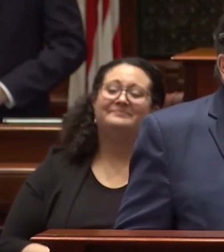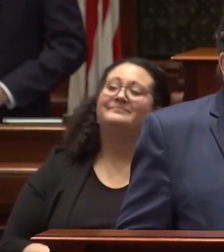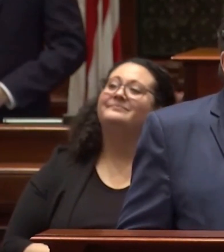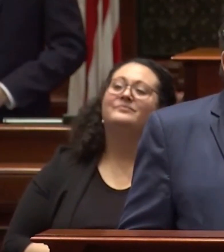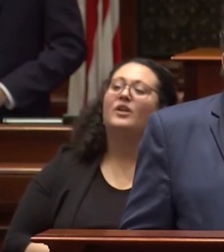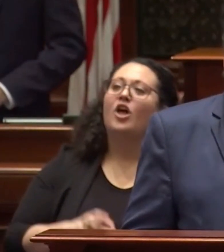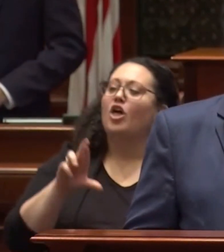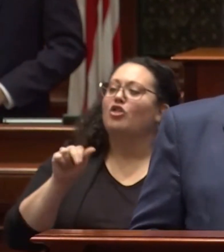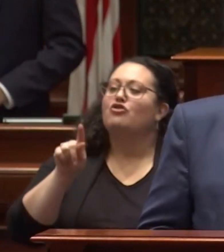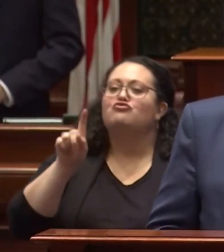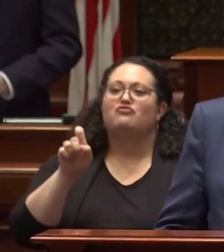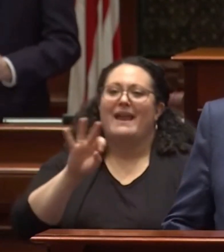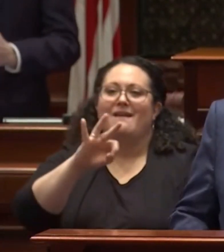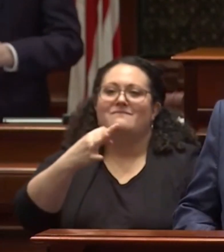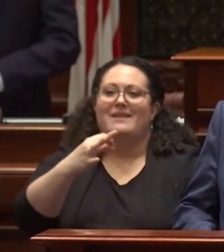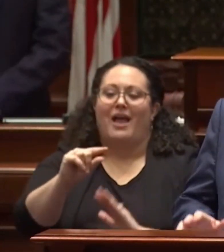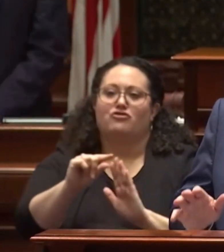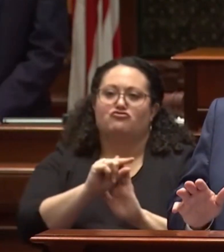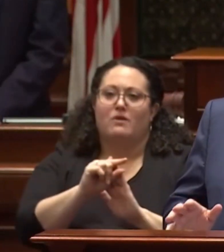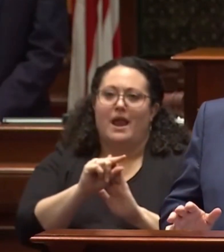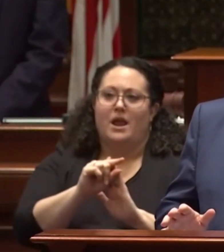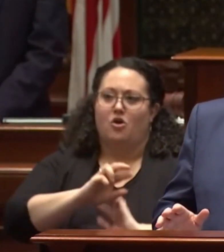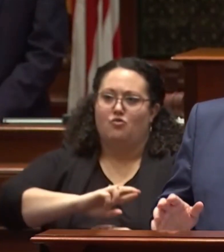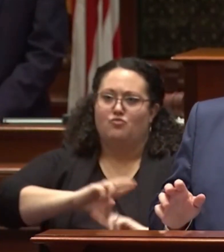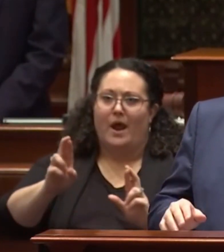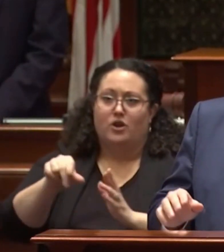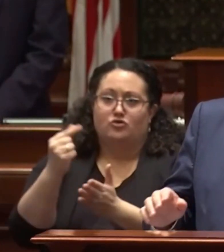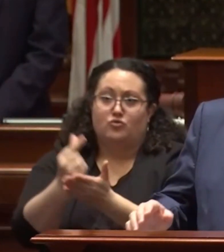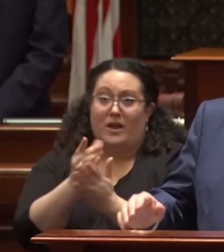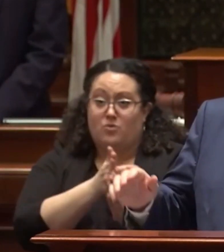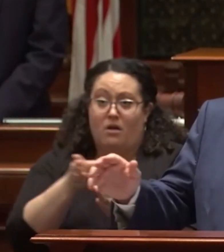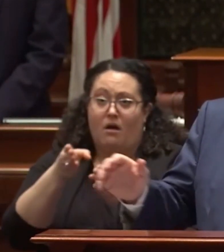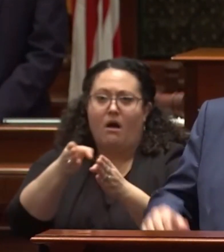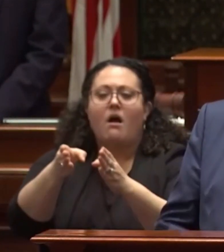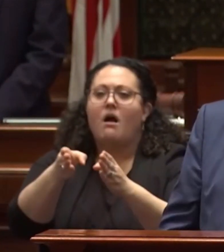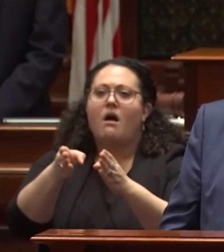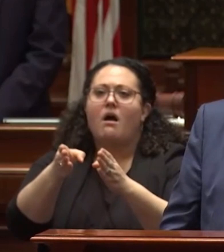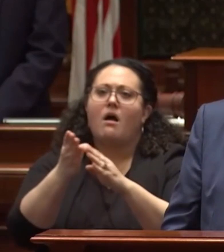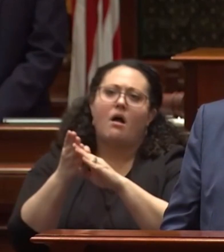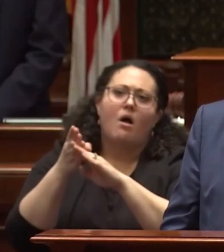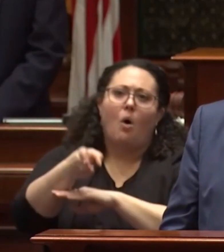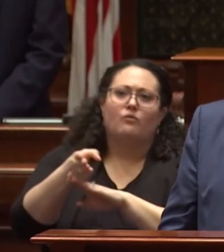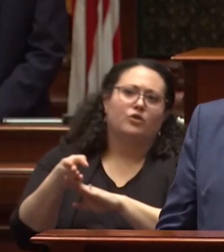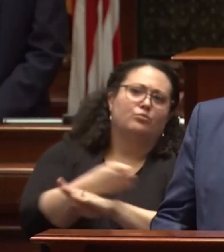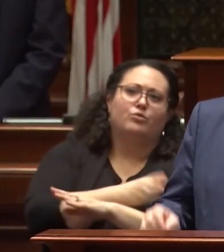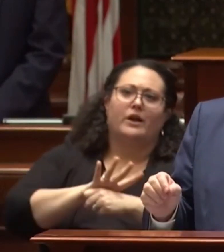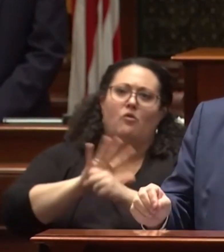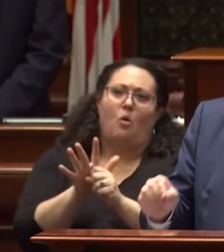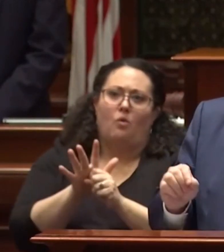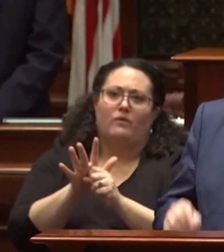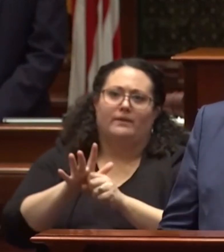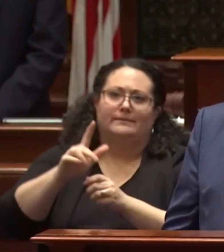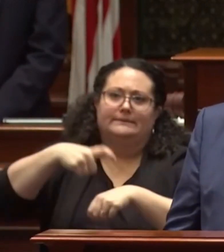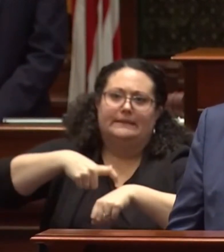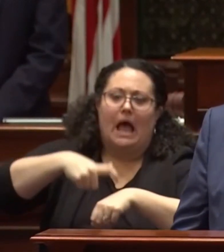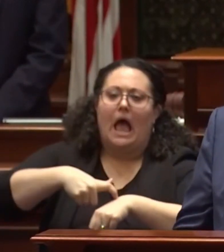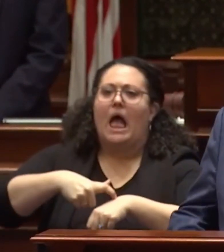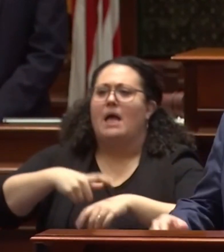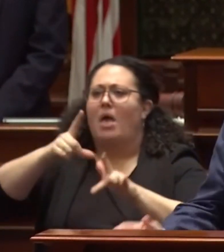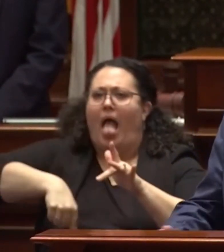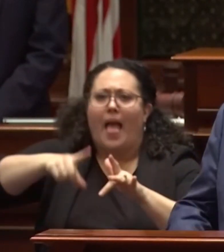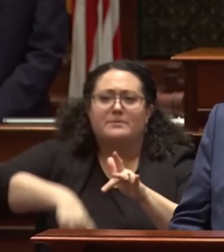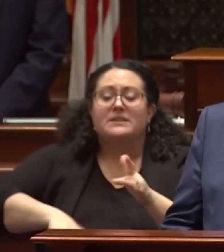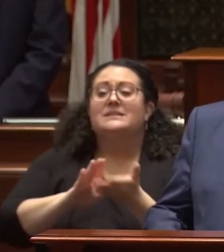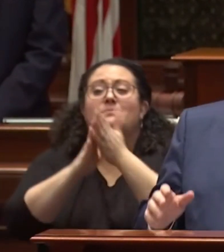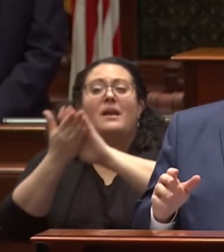The rate of 9th graders on track to graduate now exceeds pre-pandemic levels. Chronic absenteeism